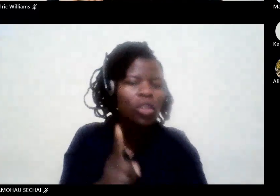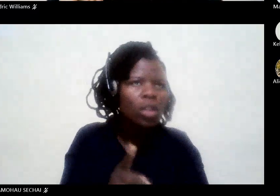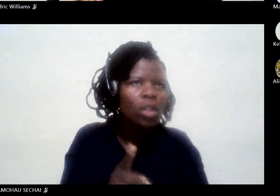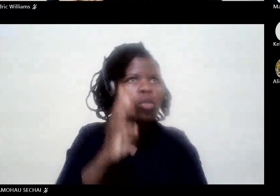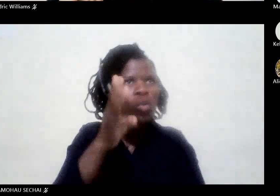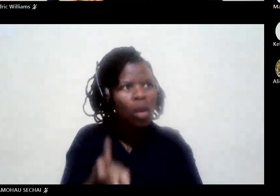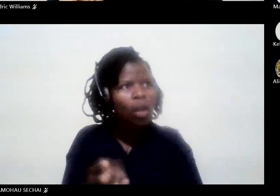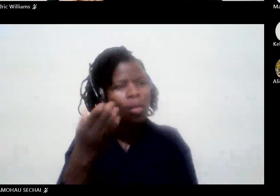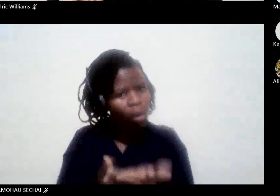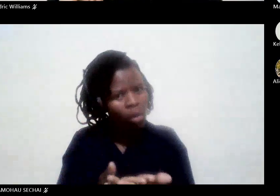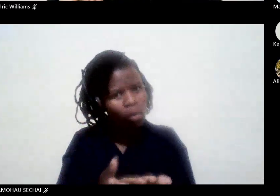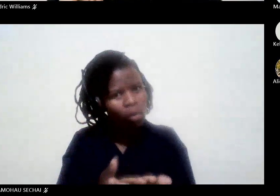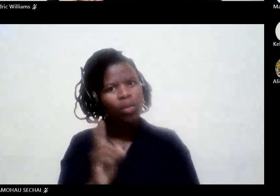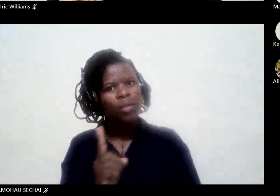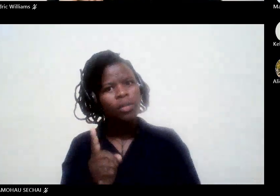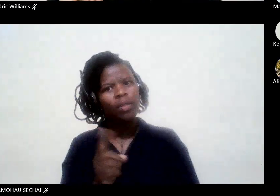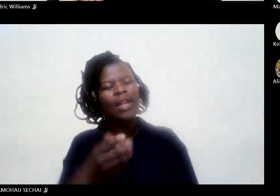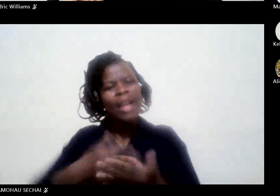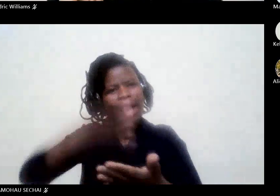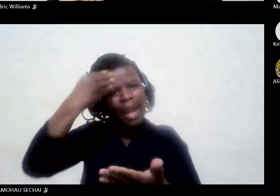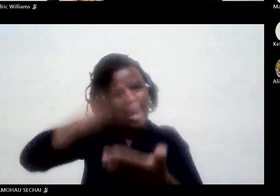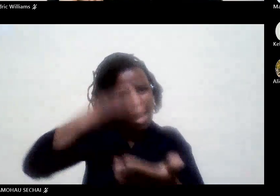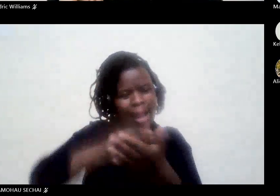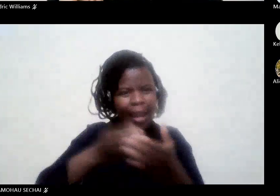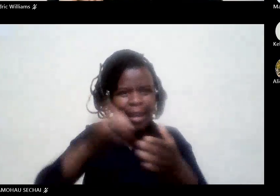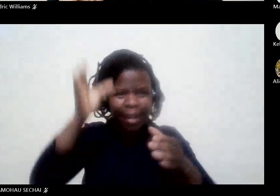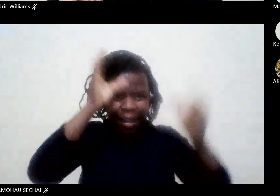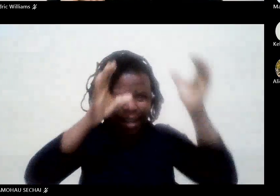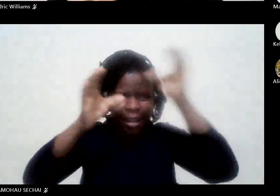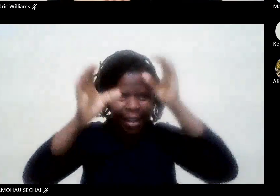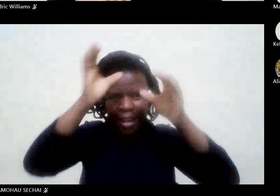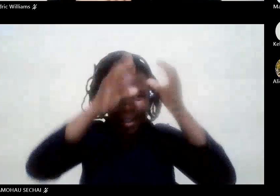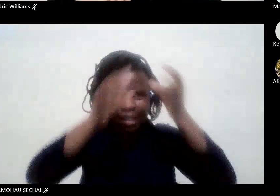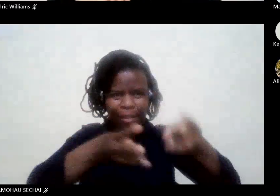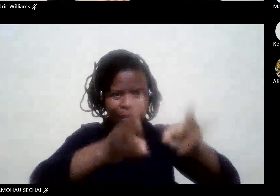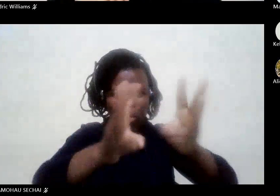to learn creative ways of teaching,